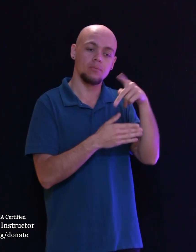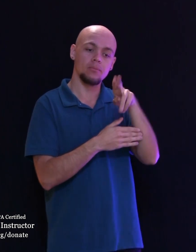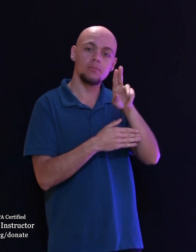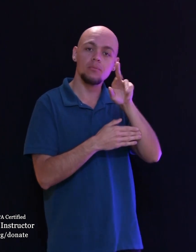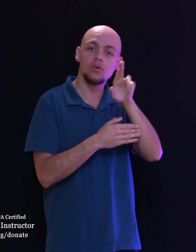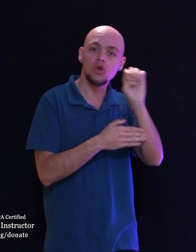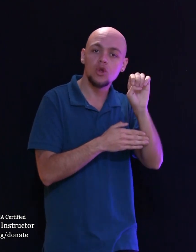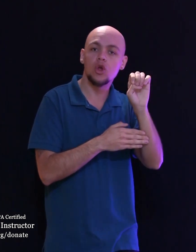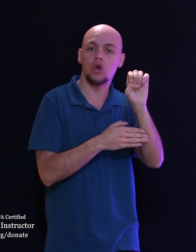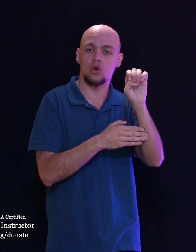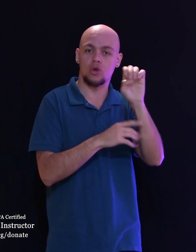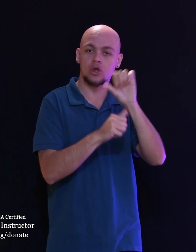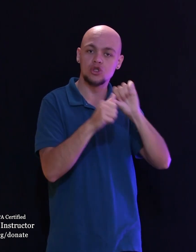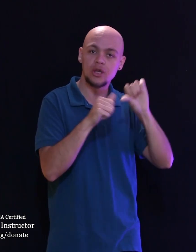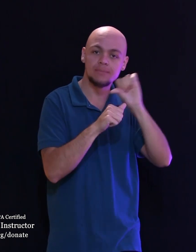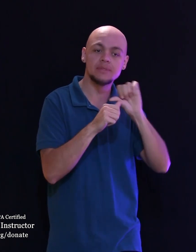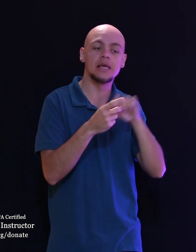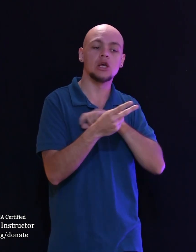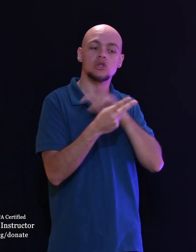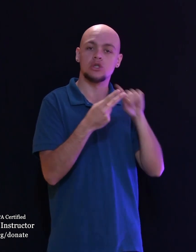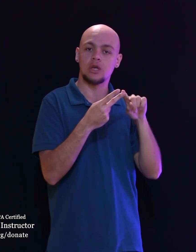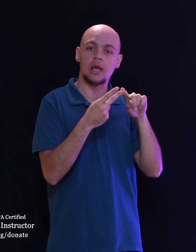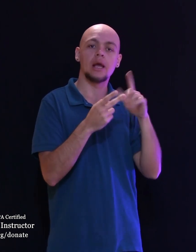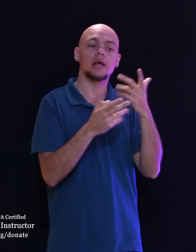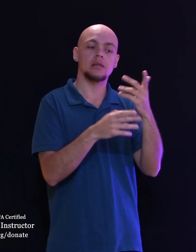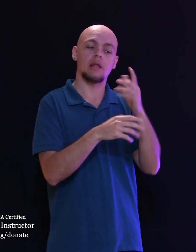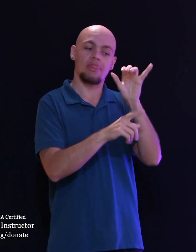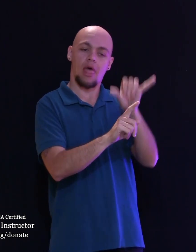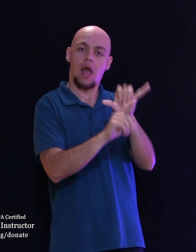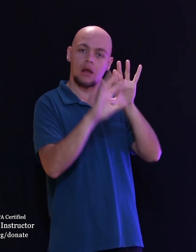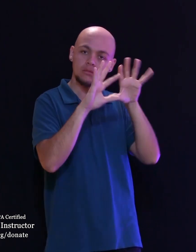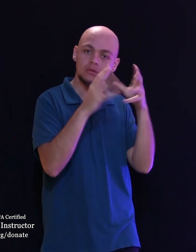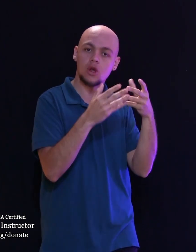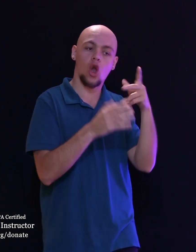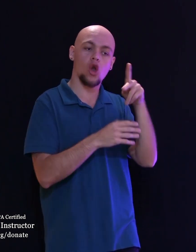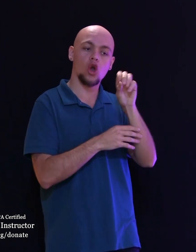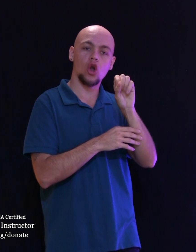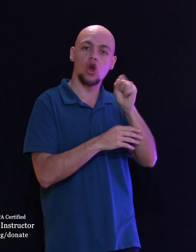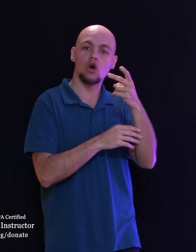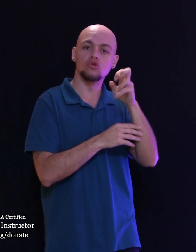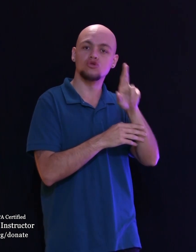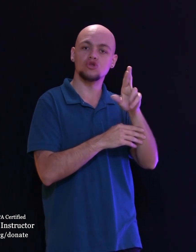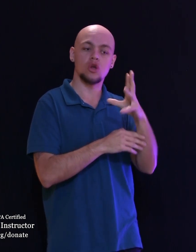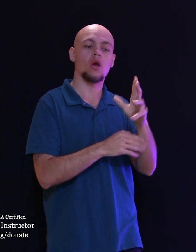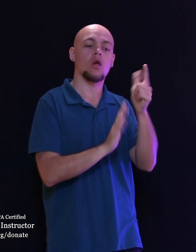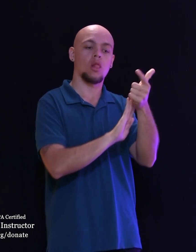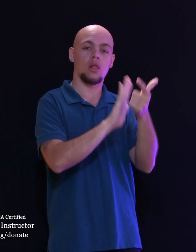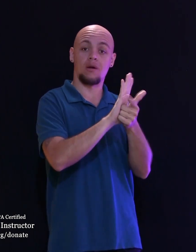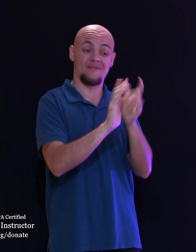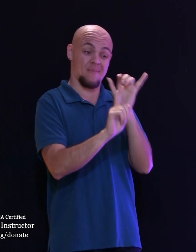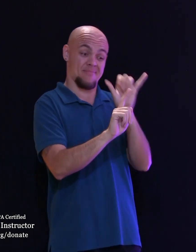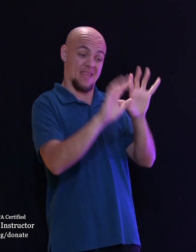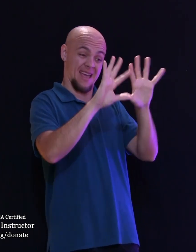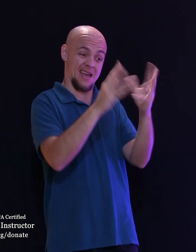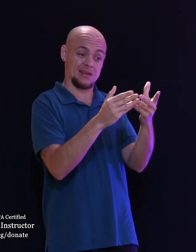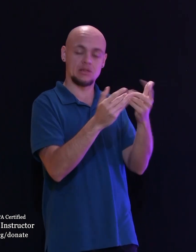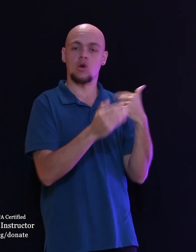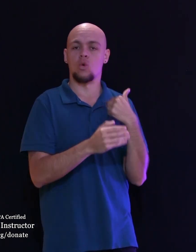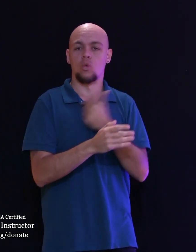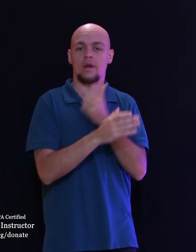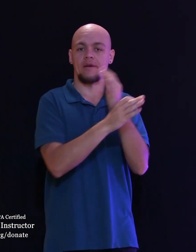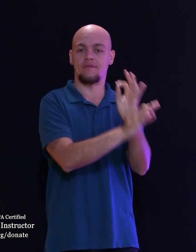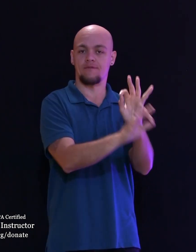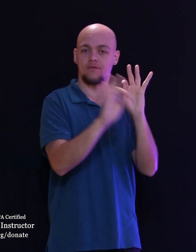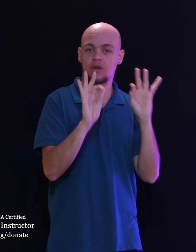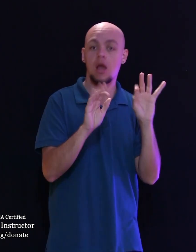things like circumcision, those are the works of the law. From those, we have freedom. And also